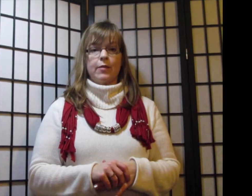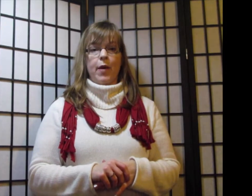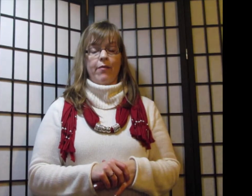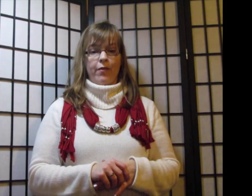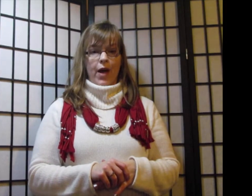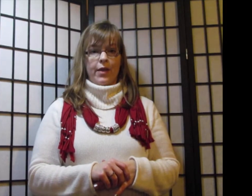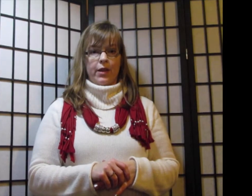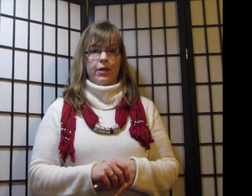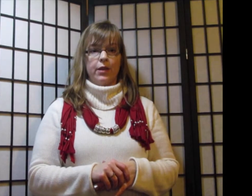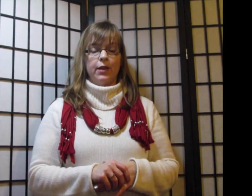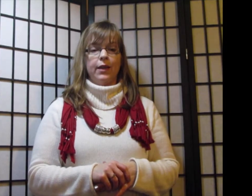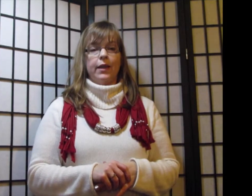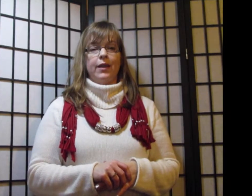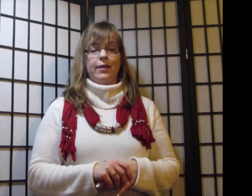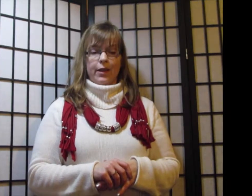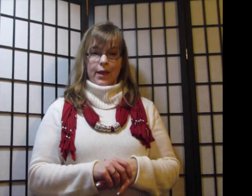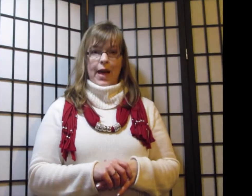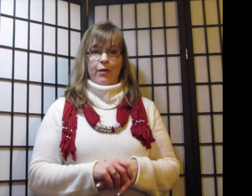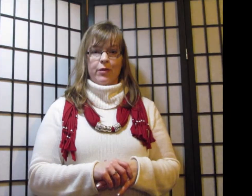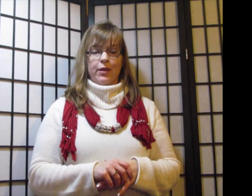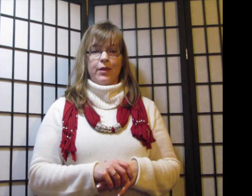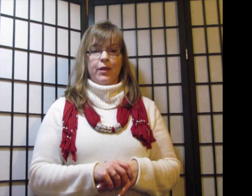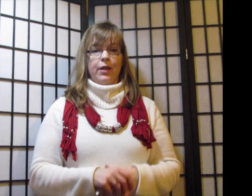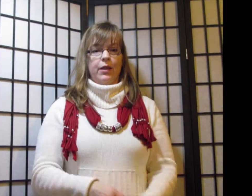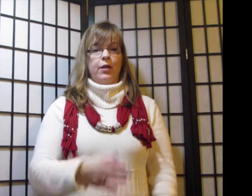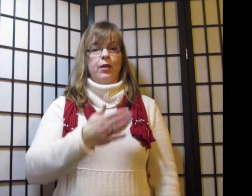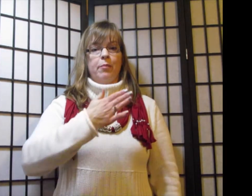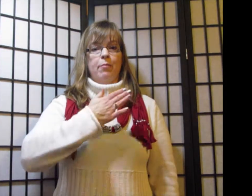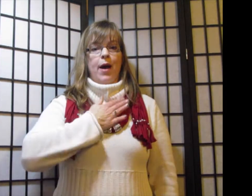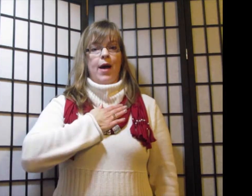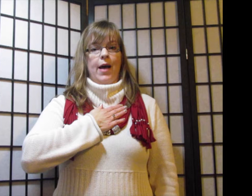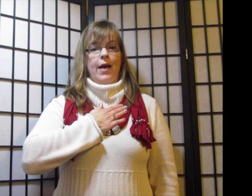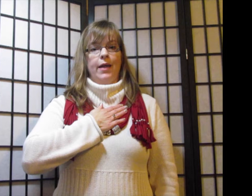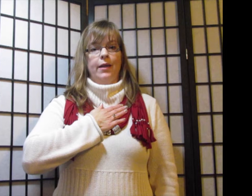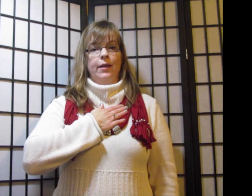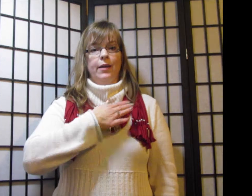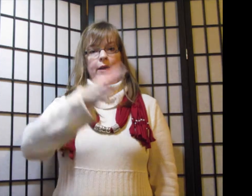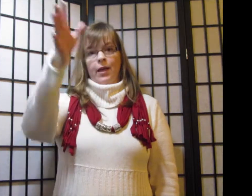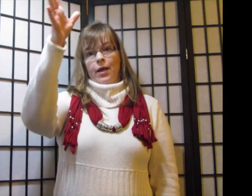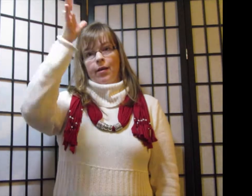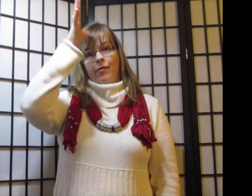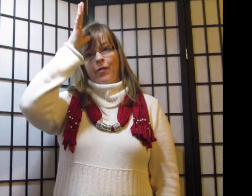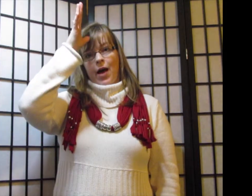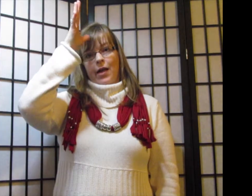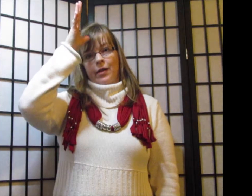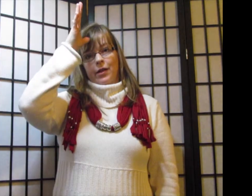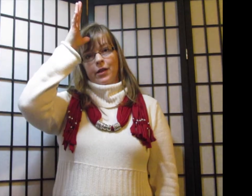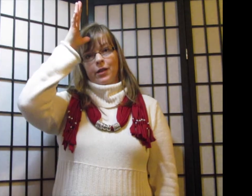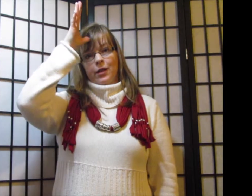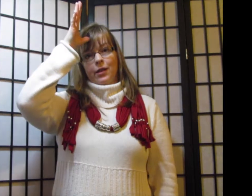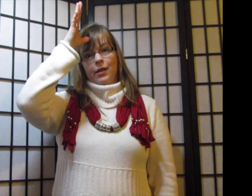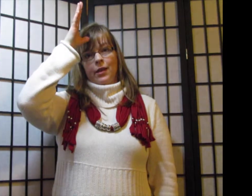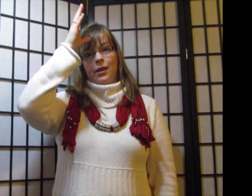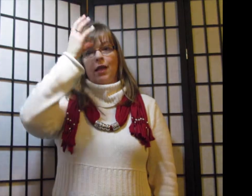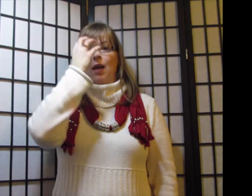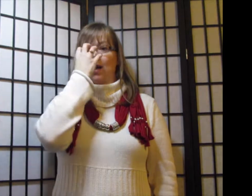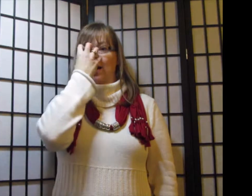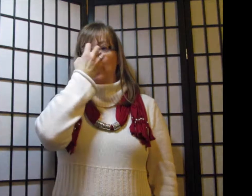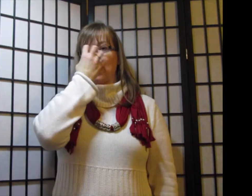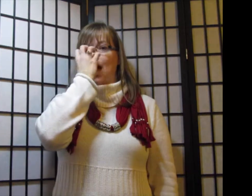My father is a clown. My father,